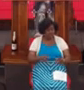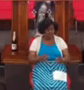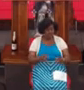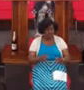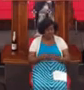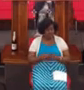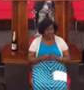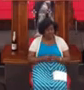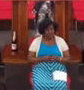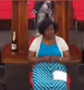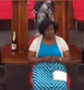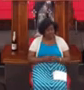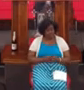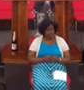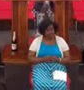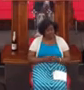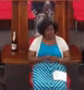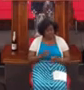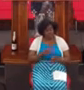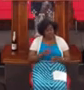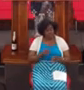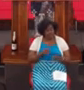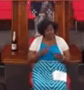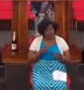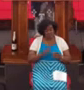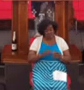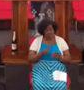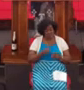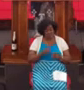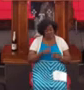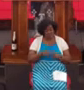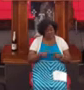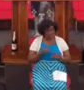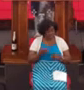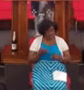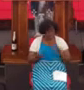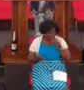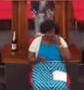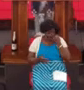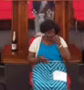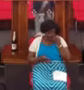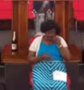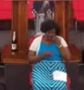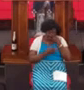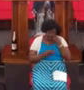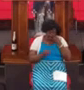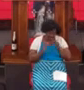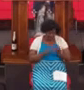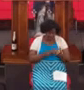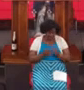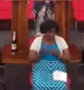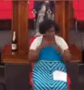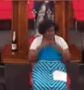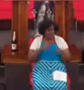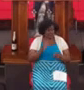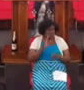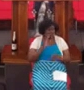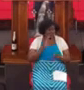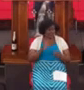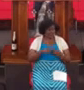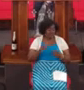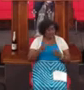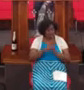ritualistic beliefs and their rules and regulations. Jesus answered and spake unto the